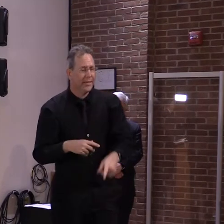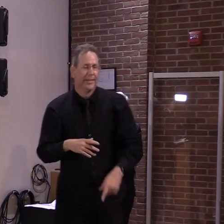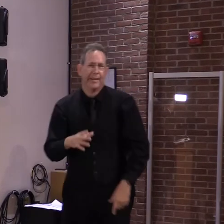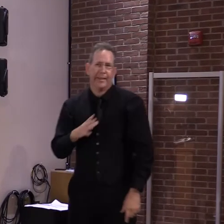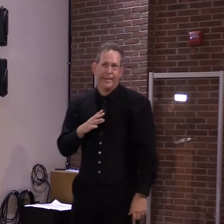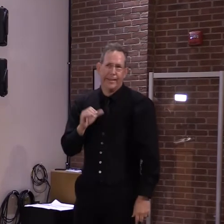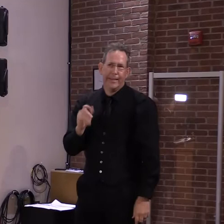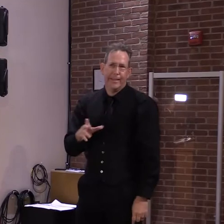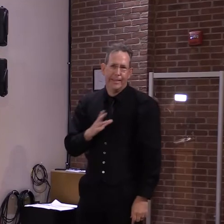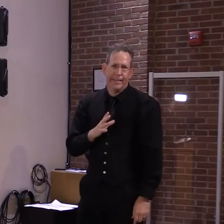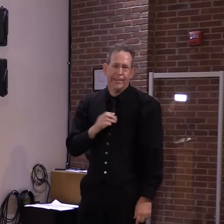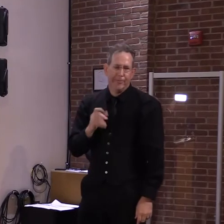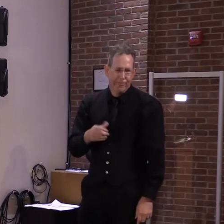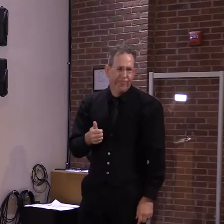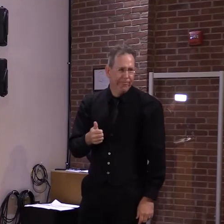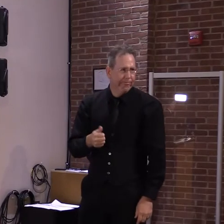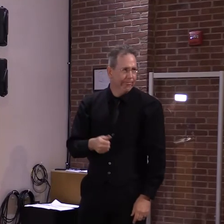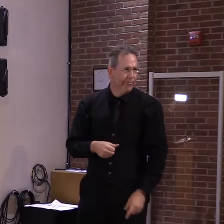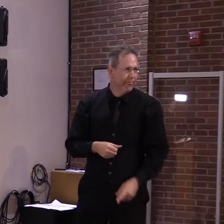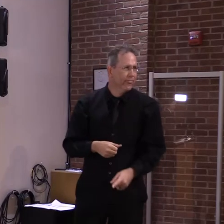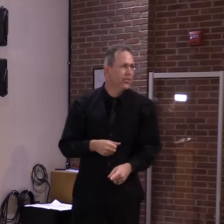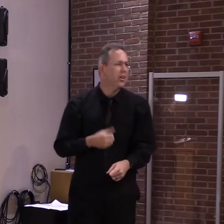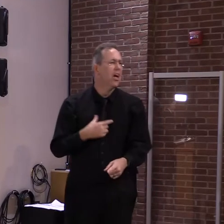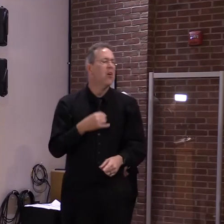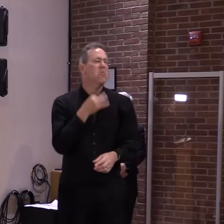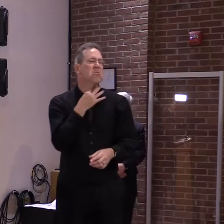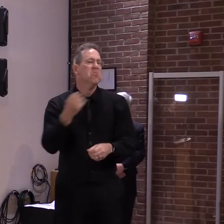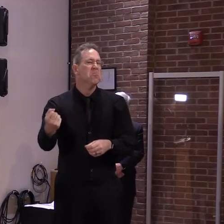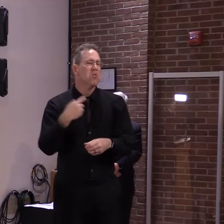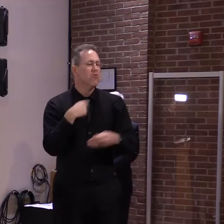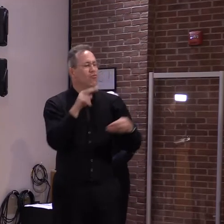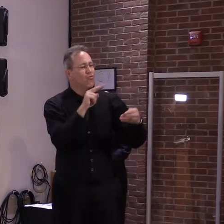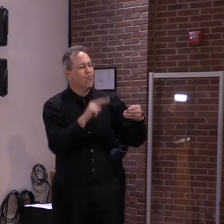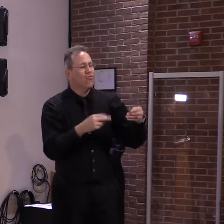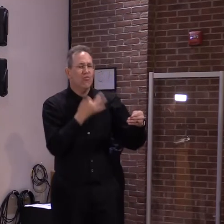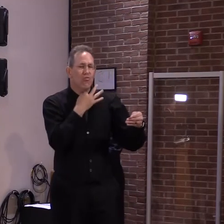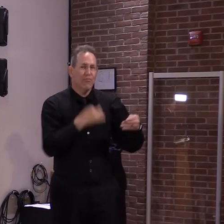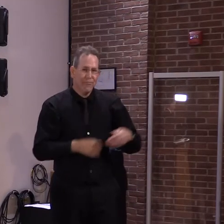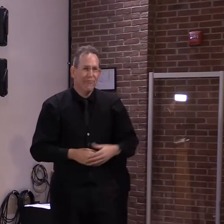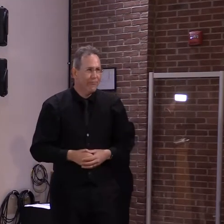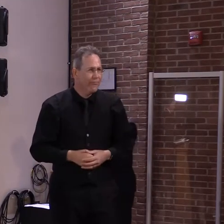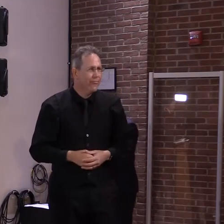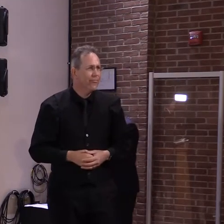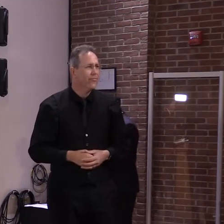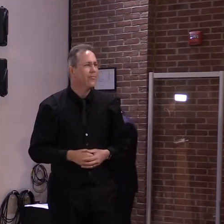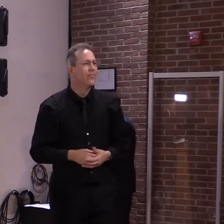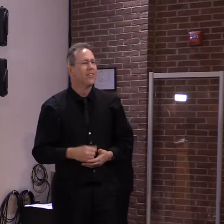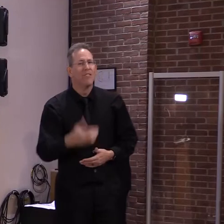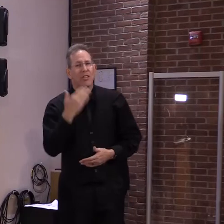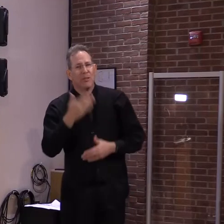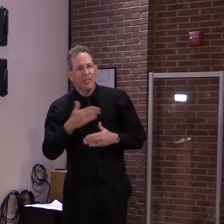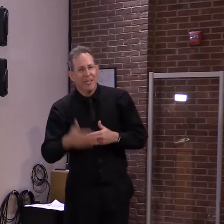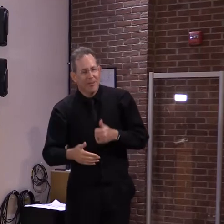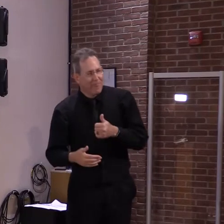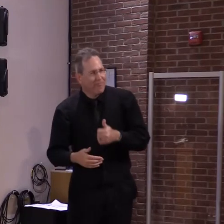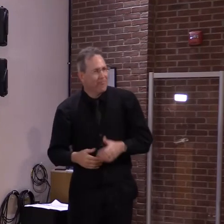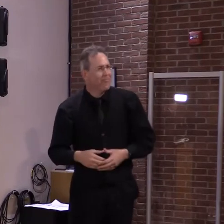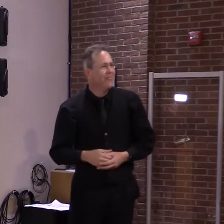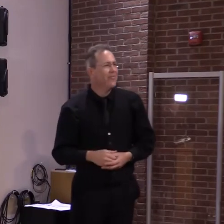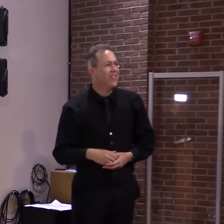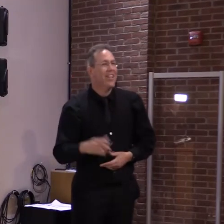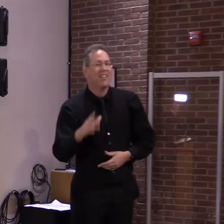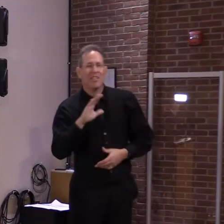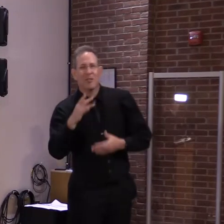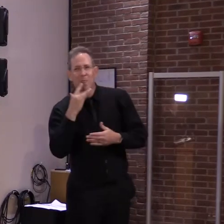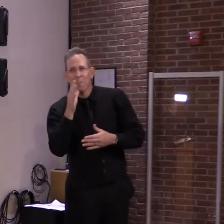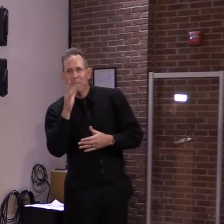it. Thank you. Thank you, Governor, and have a great weekend. And same for your mother. Hope there's a great Mother's Day. Yeah, thank you.